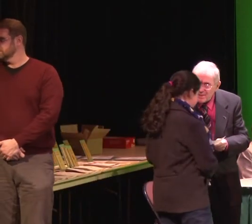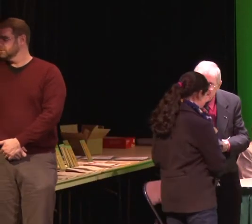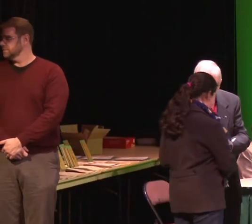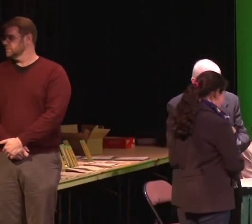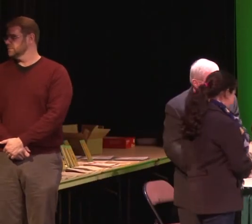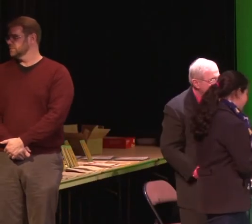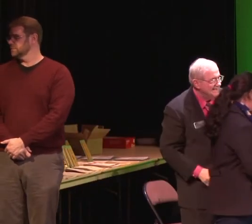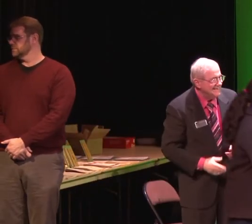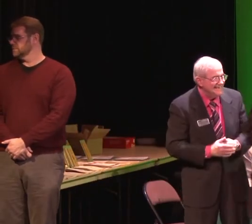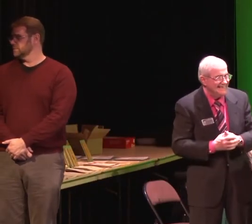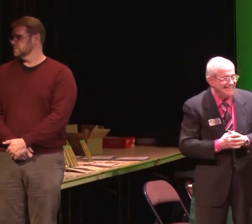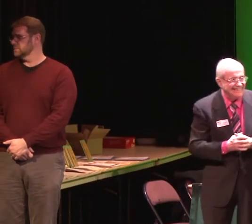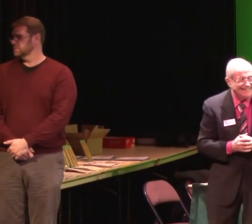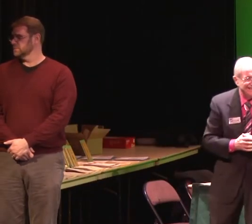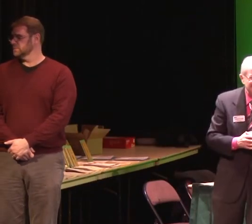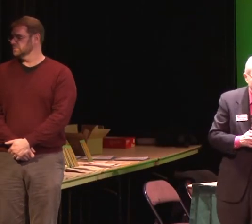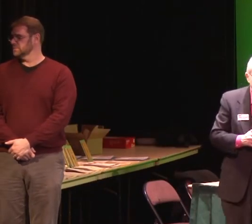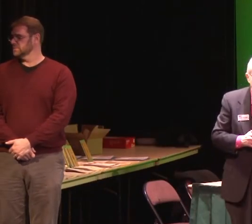Nice scarf.